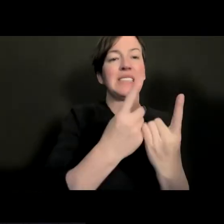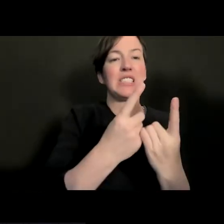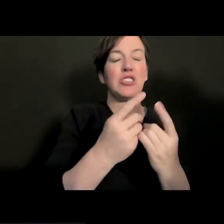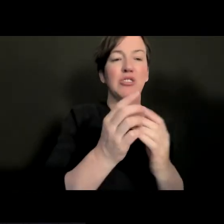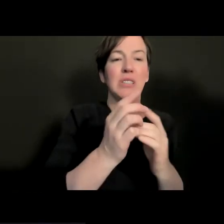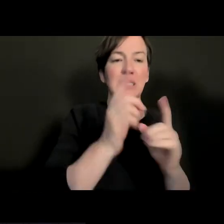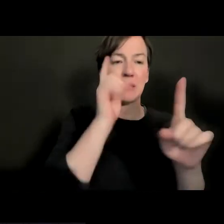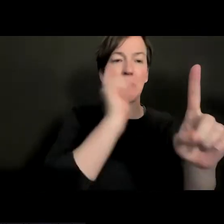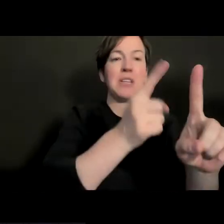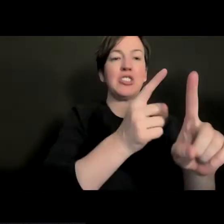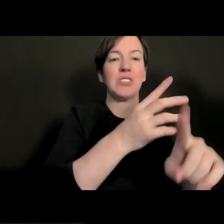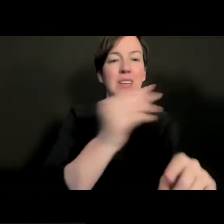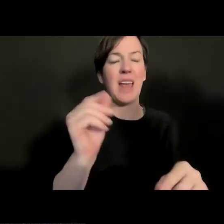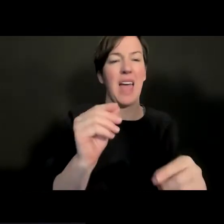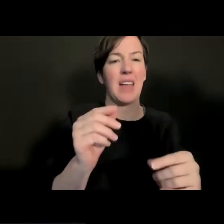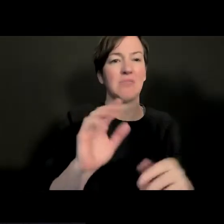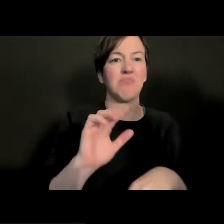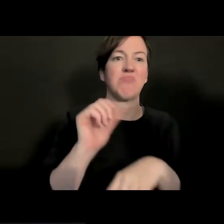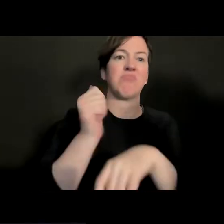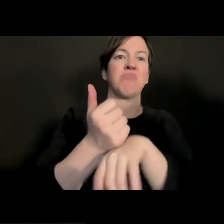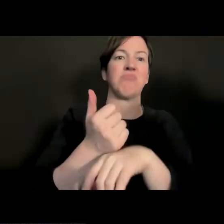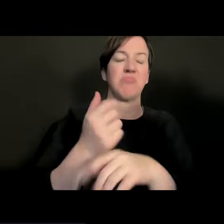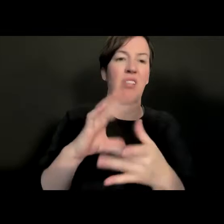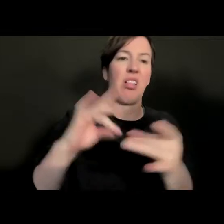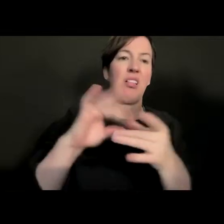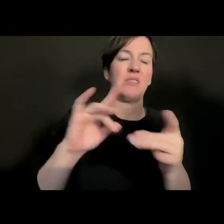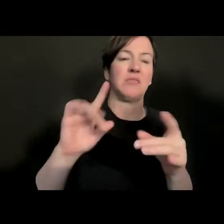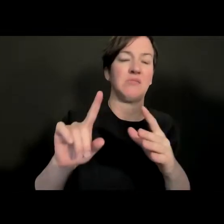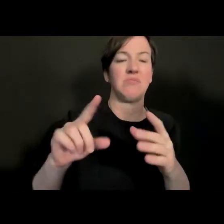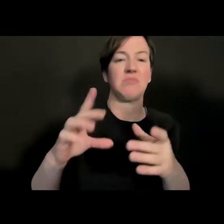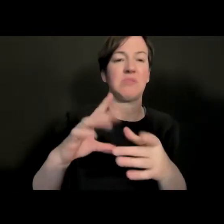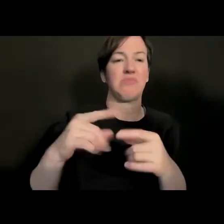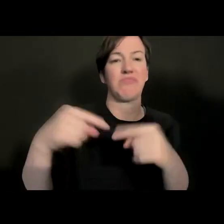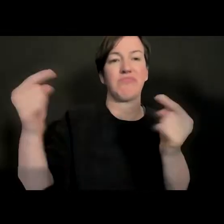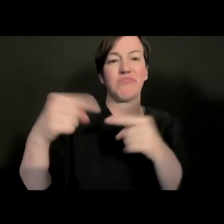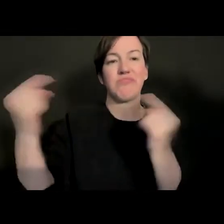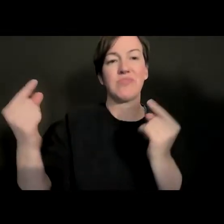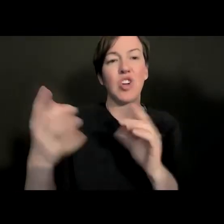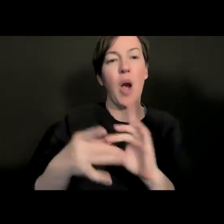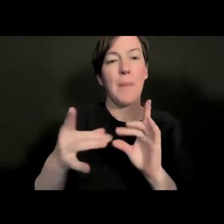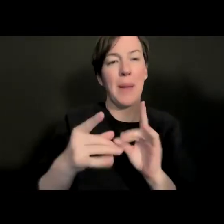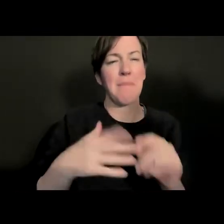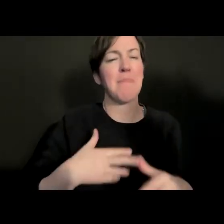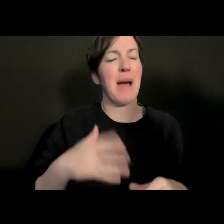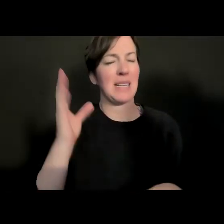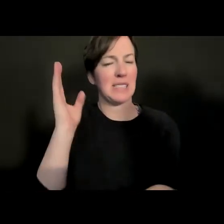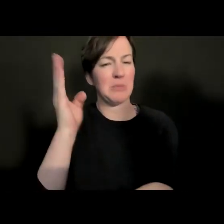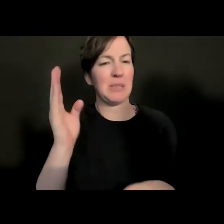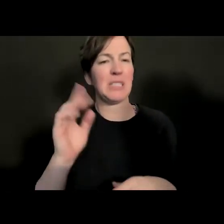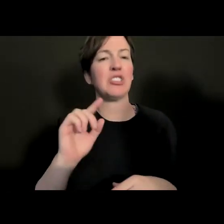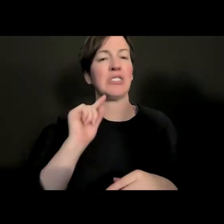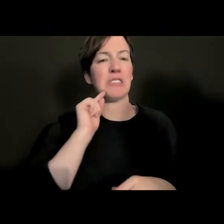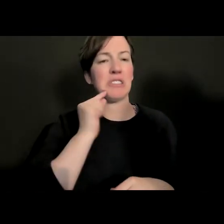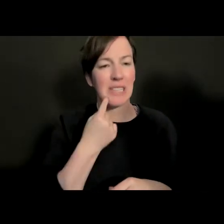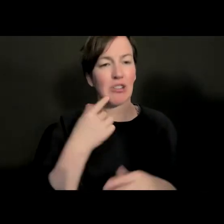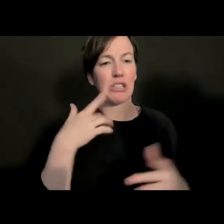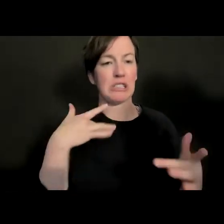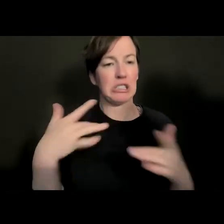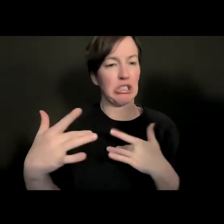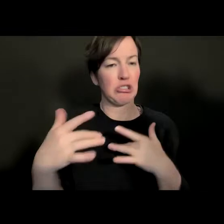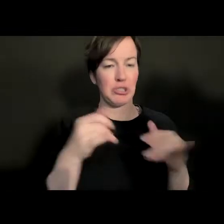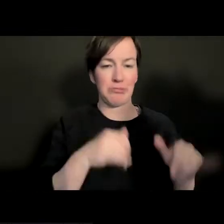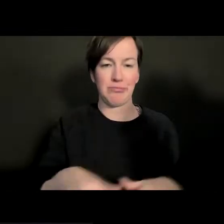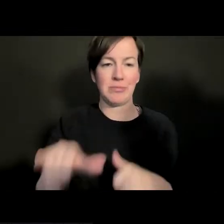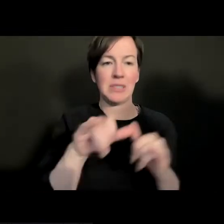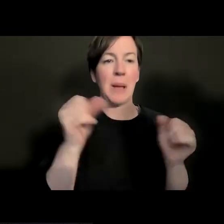adversarial actions. I respectfully disagree. My speech highlighted legitimate concerns shared by many